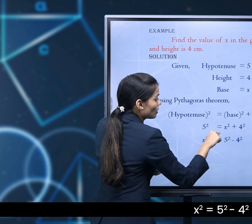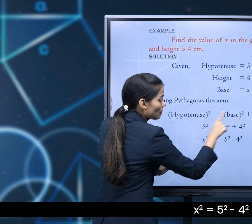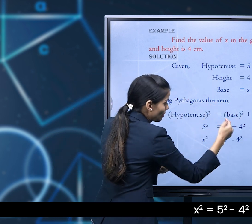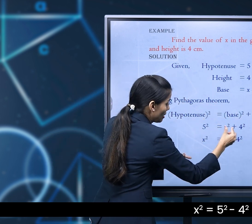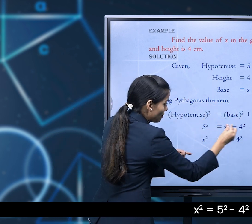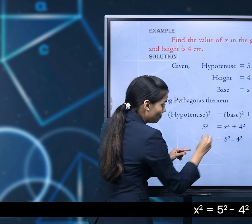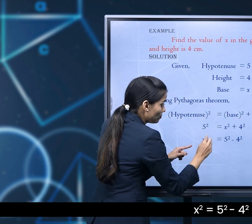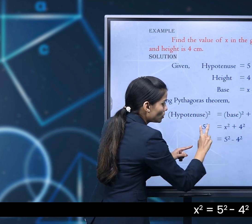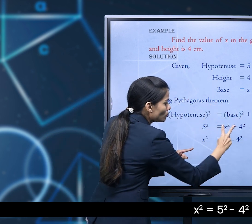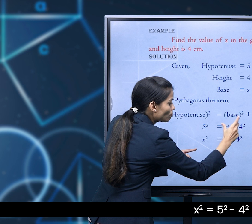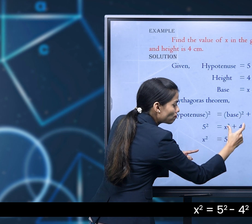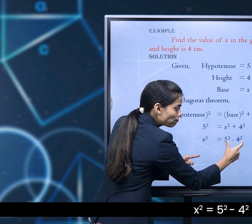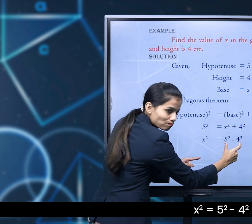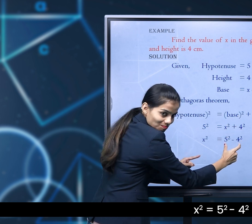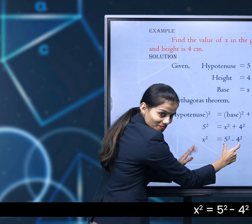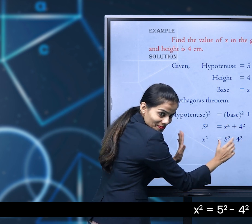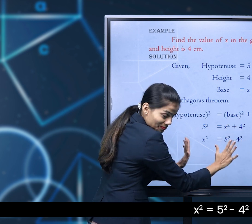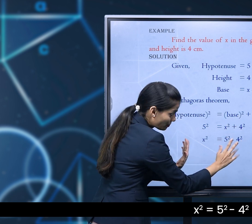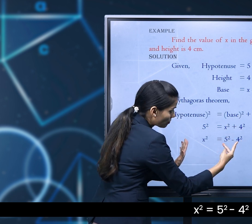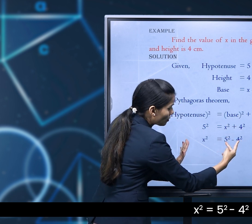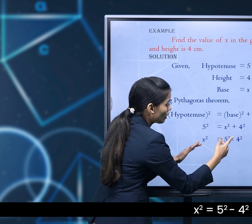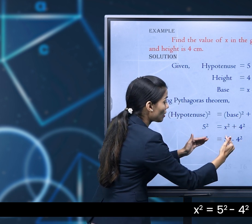X square is equal to 5 square minus 4 square.